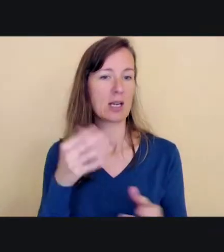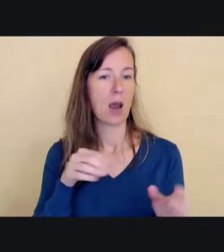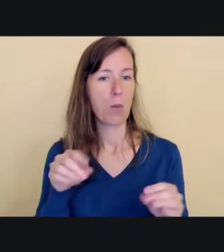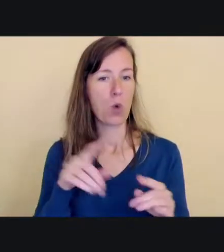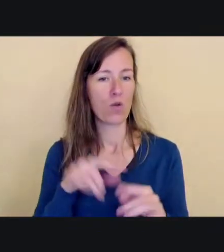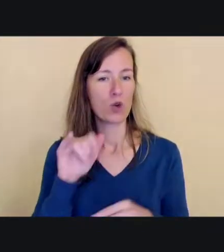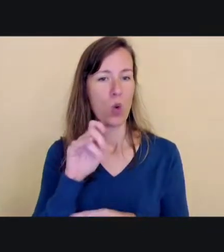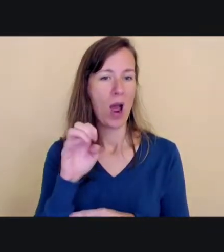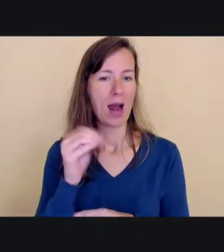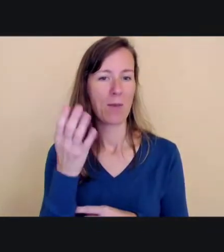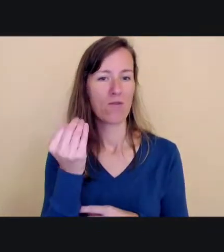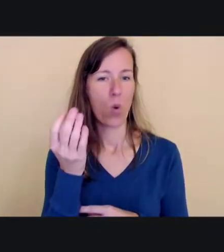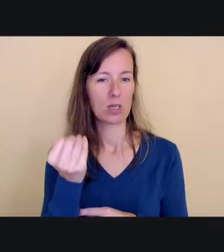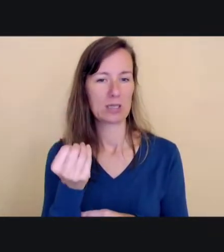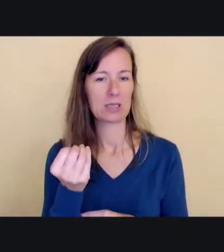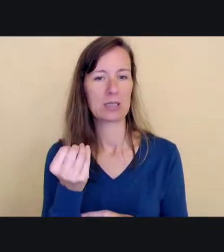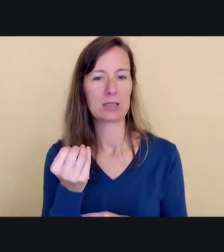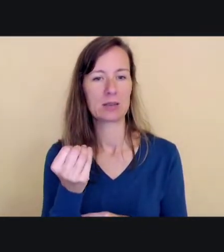2025.